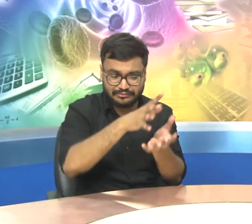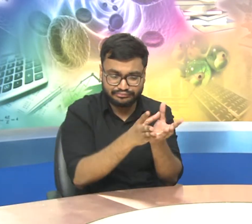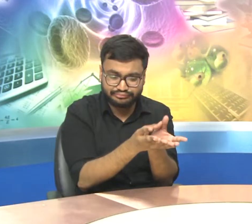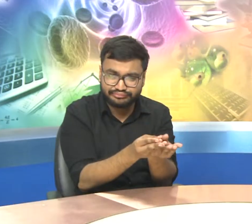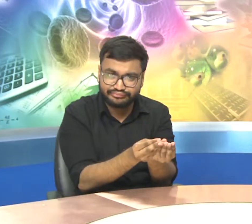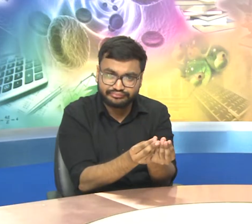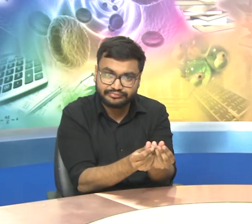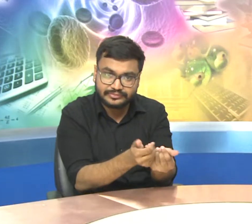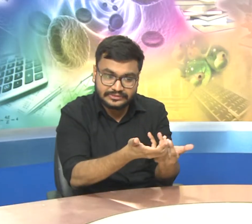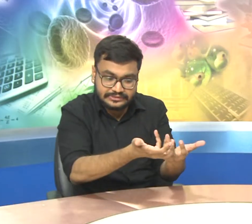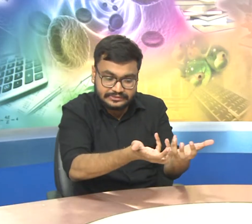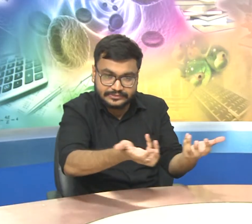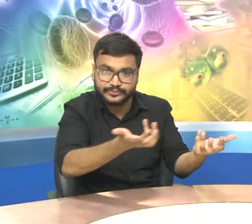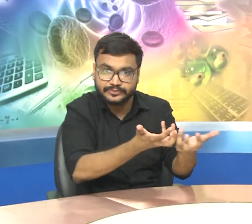Curvularia,